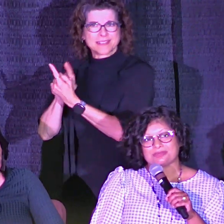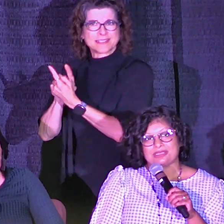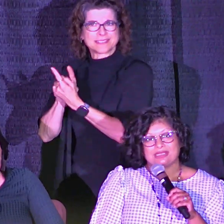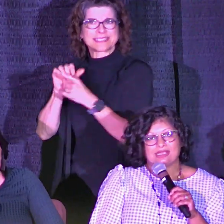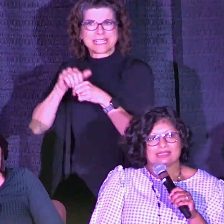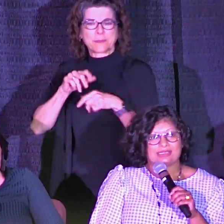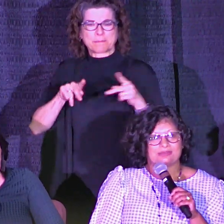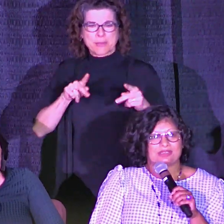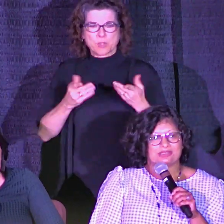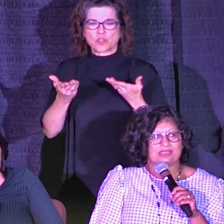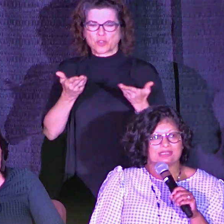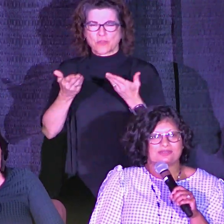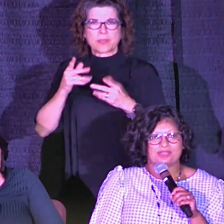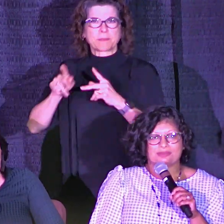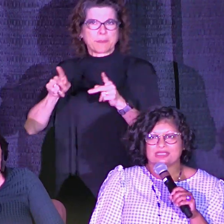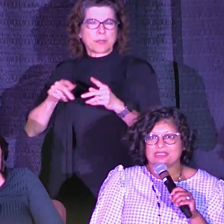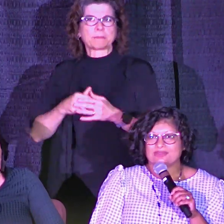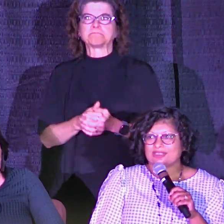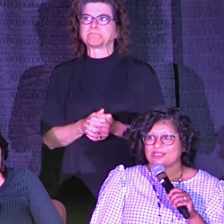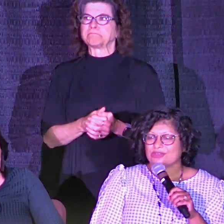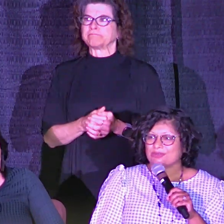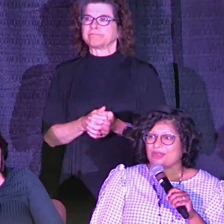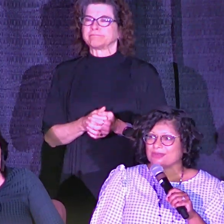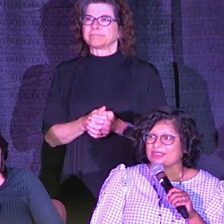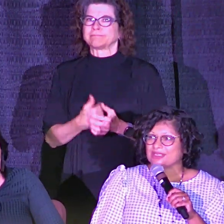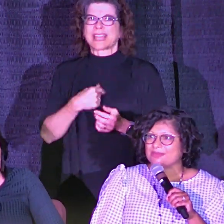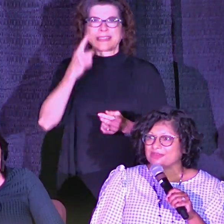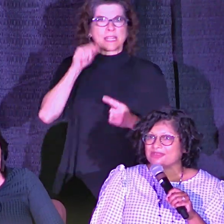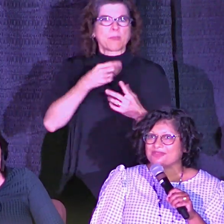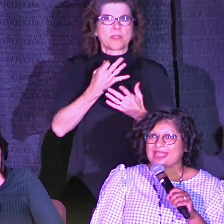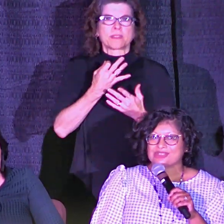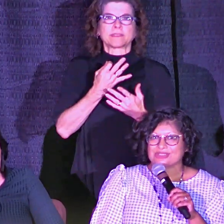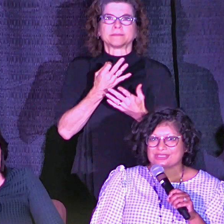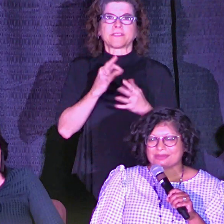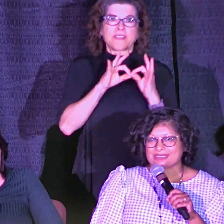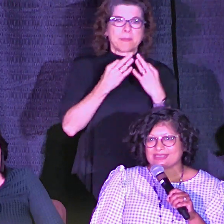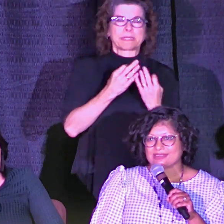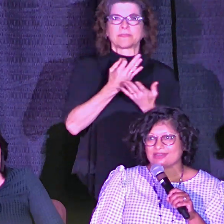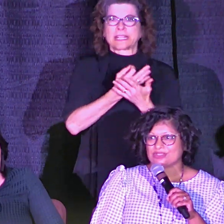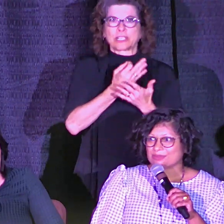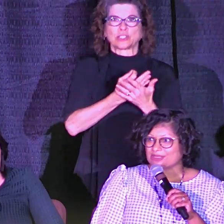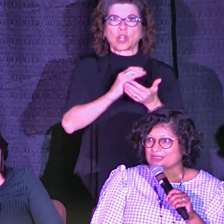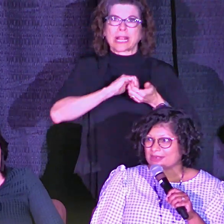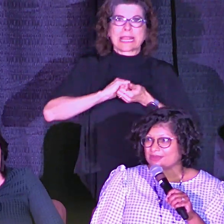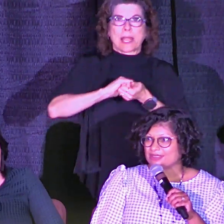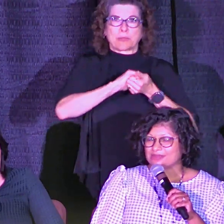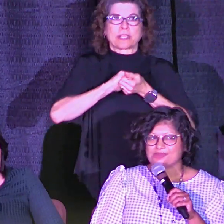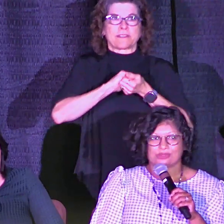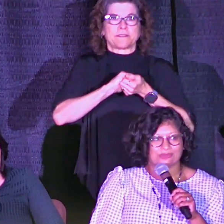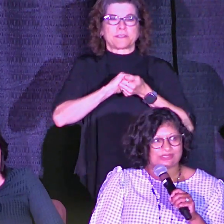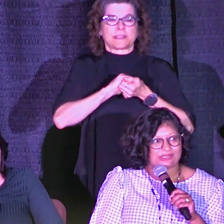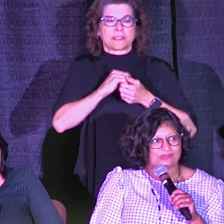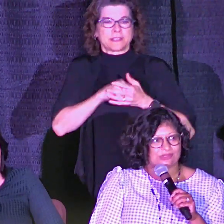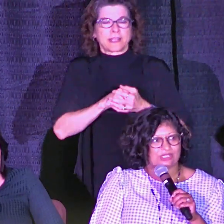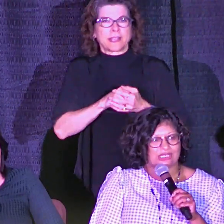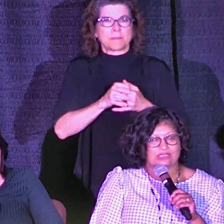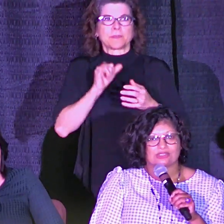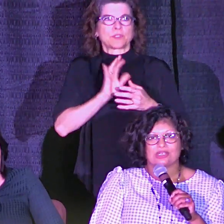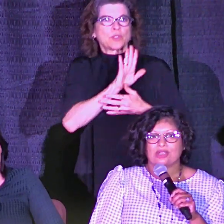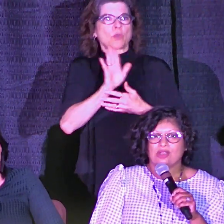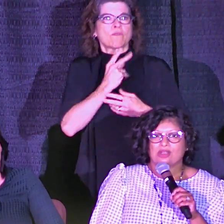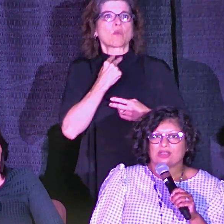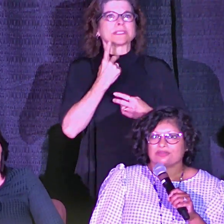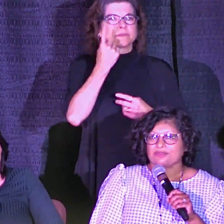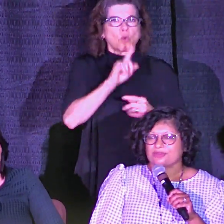People. I think about the Family Financial Empowerment Collaborative, Action Committee, the SHIP Collaborative, Street Voices for